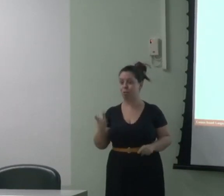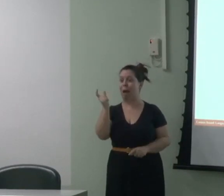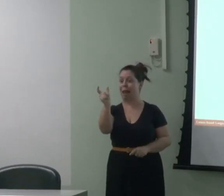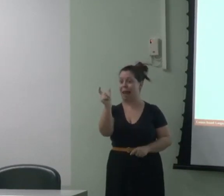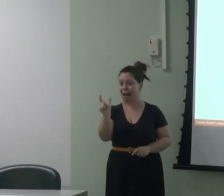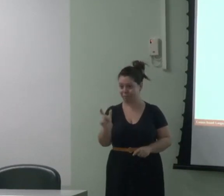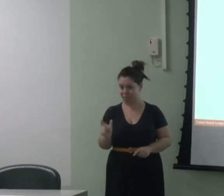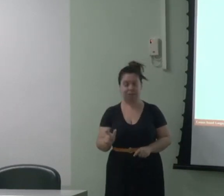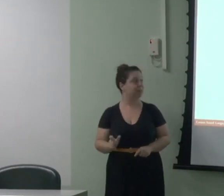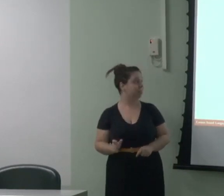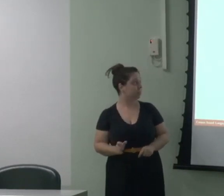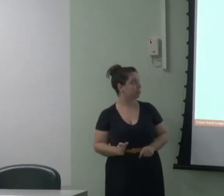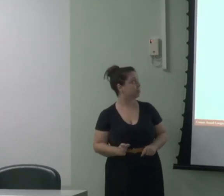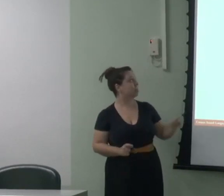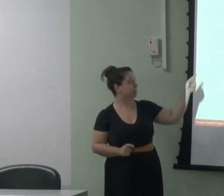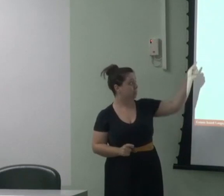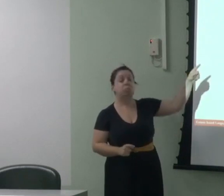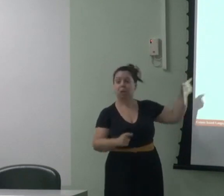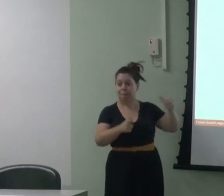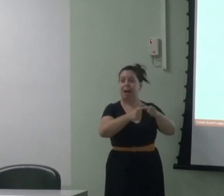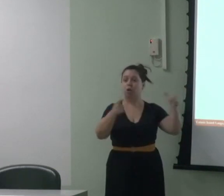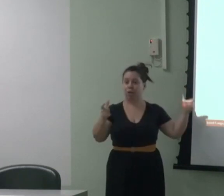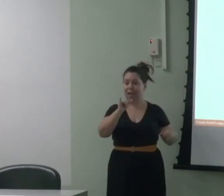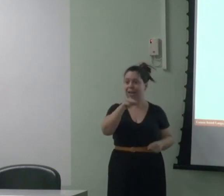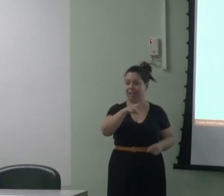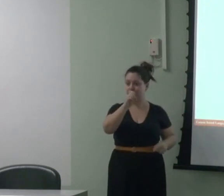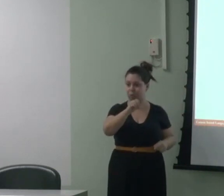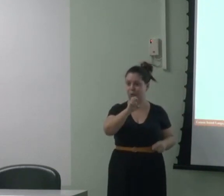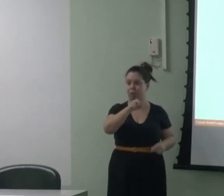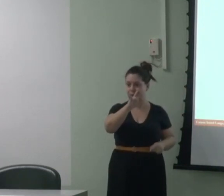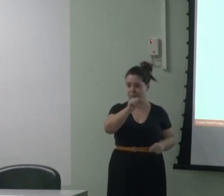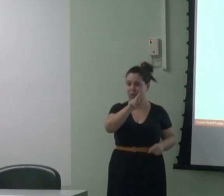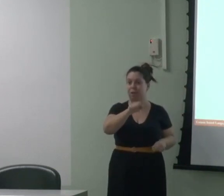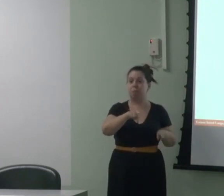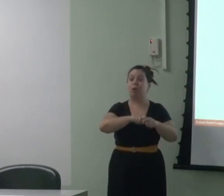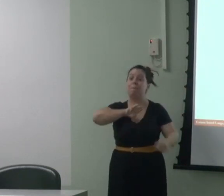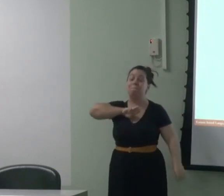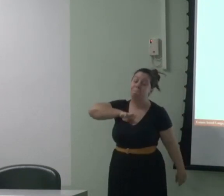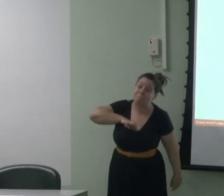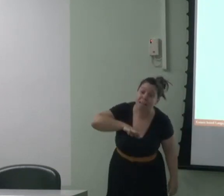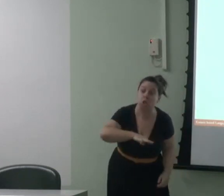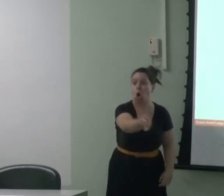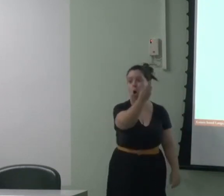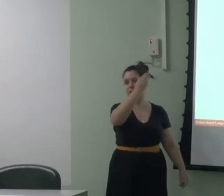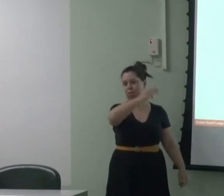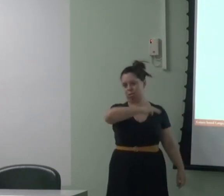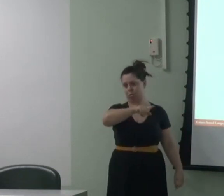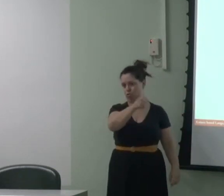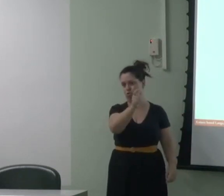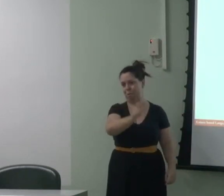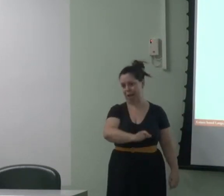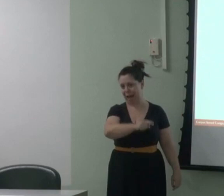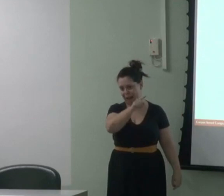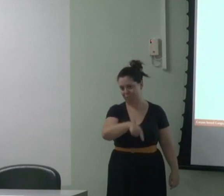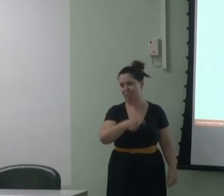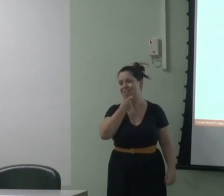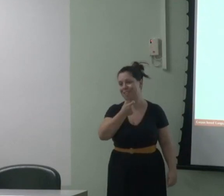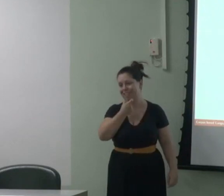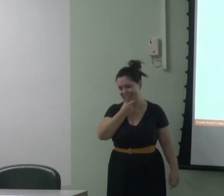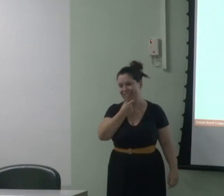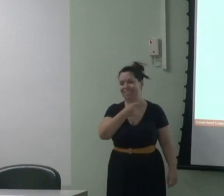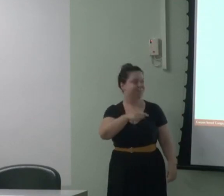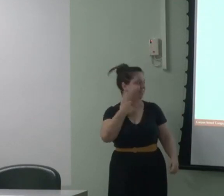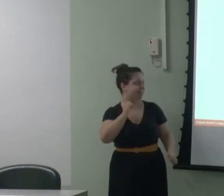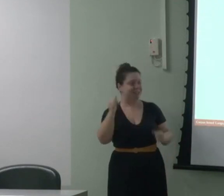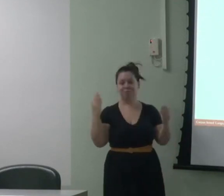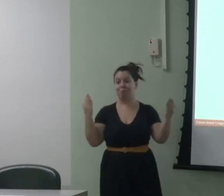we have many Indo-European languages, but we also have millions of words in those data sets, while typically for